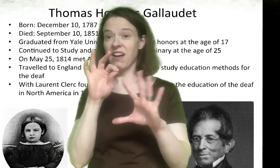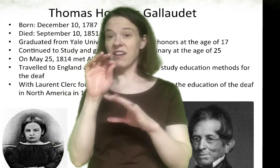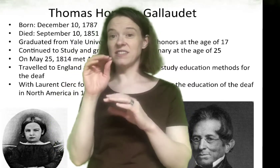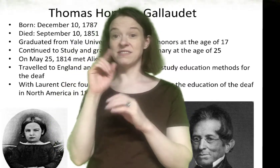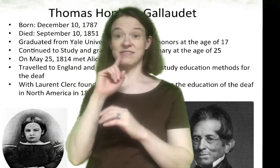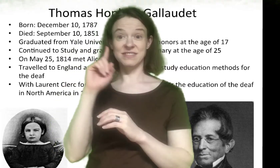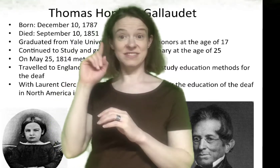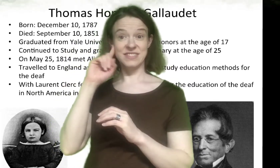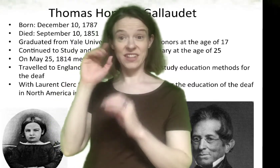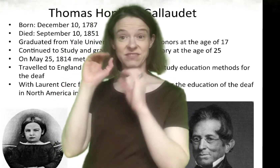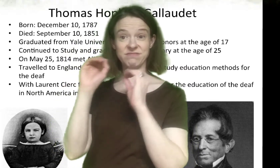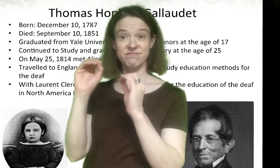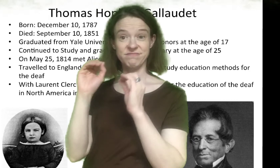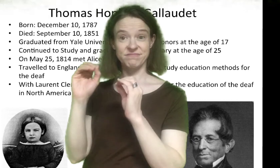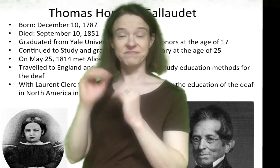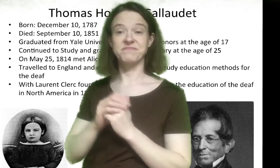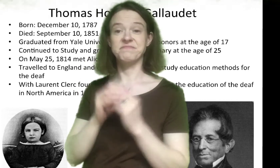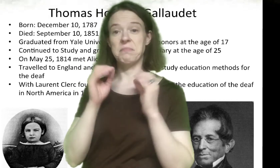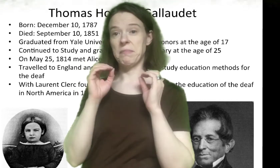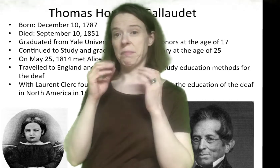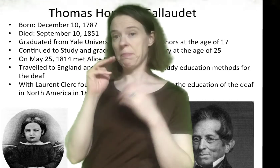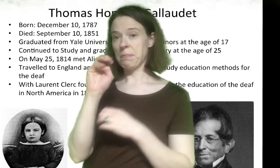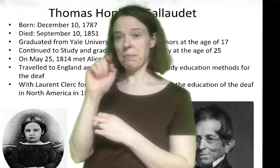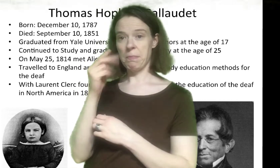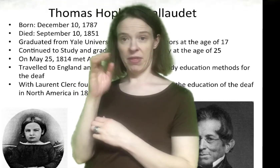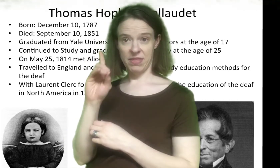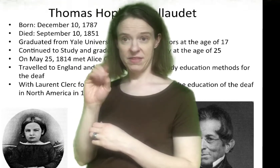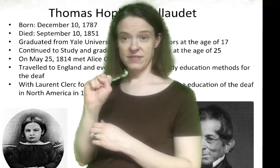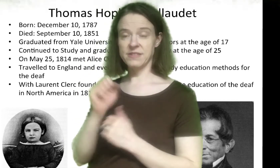search to find deaf education methods.